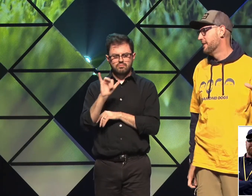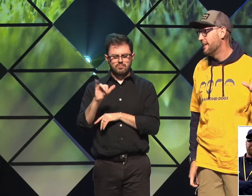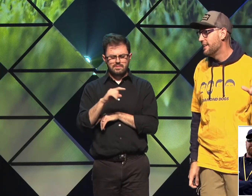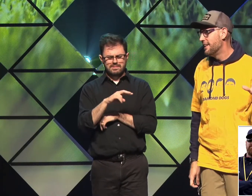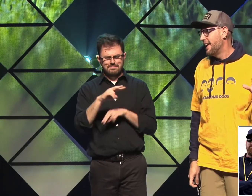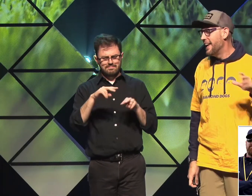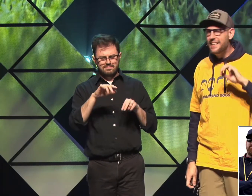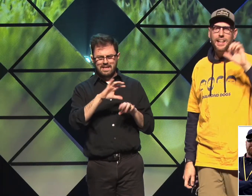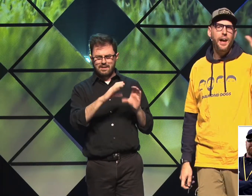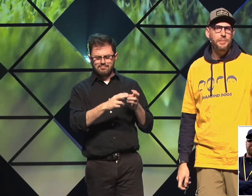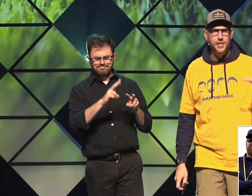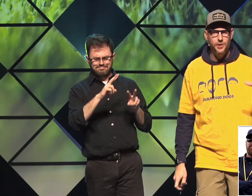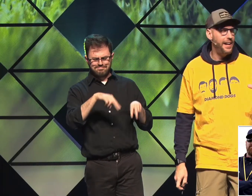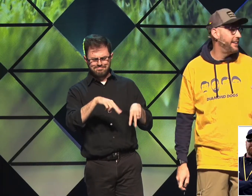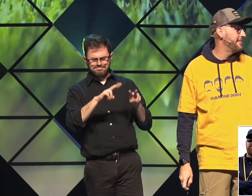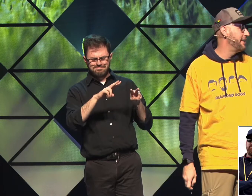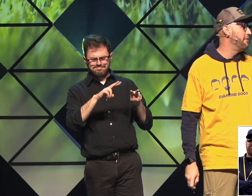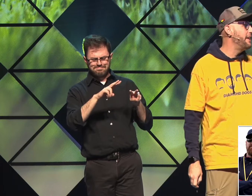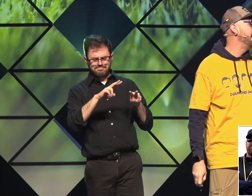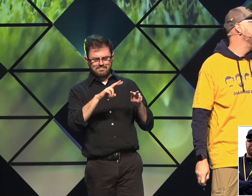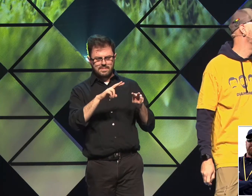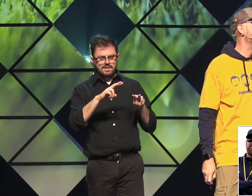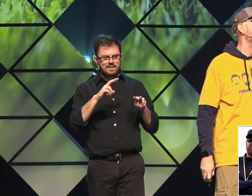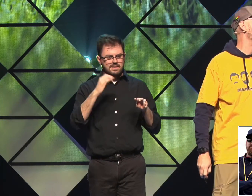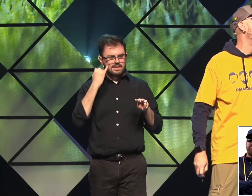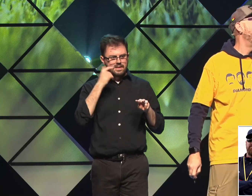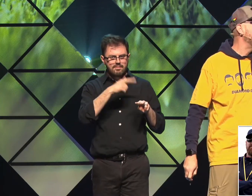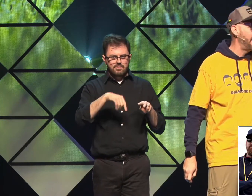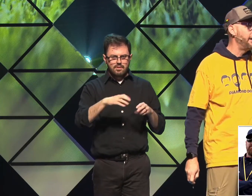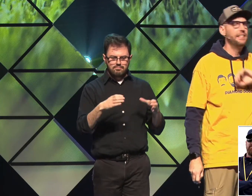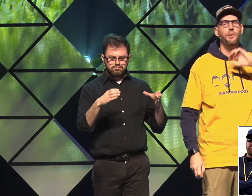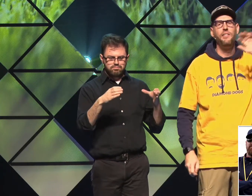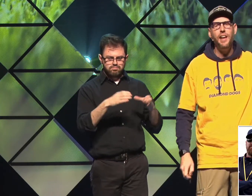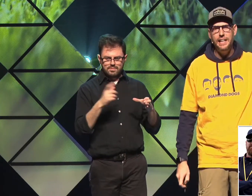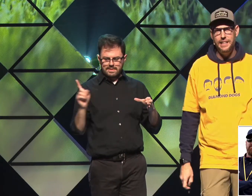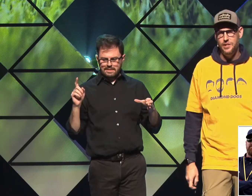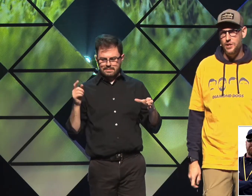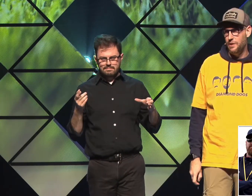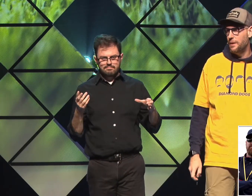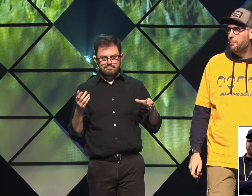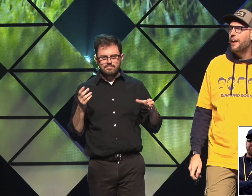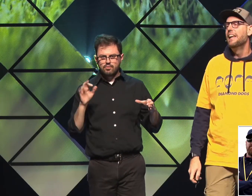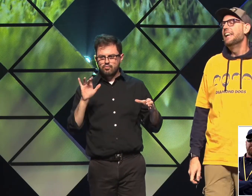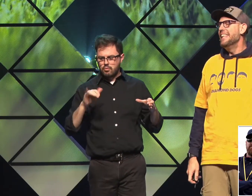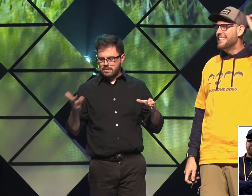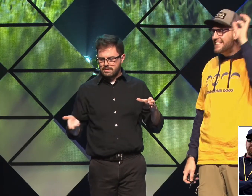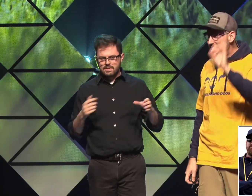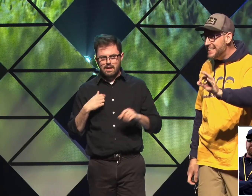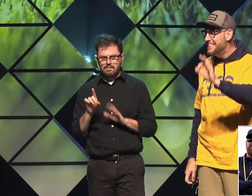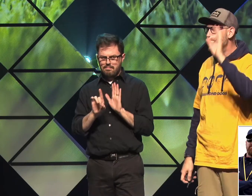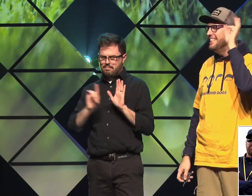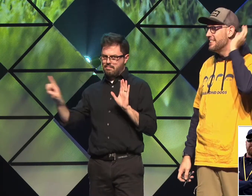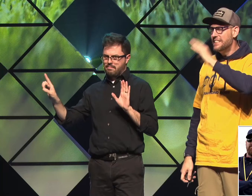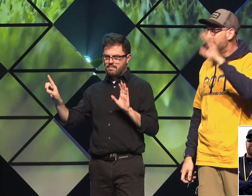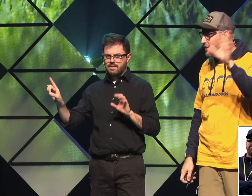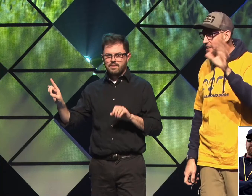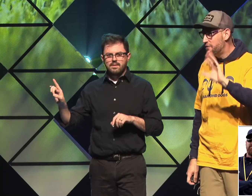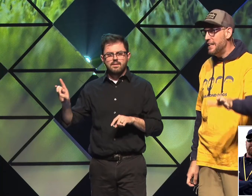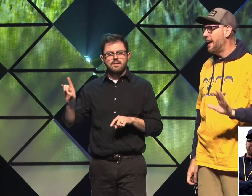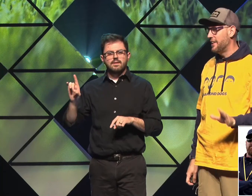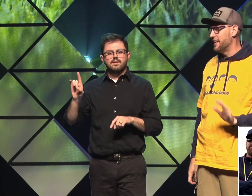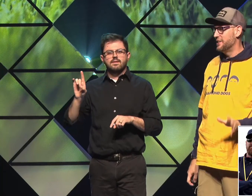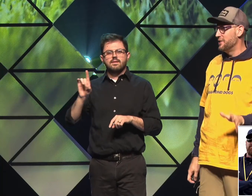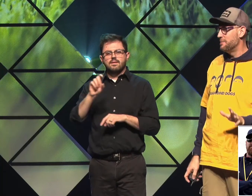group. Anytime they try to convene and he's around, he walks out. He doesn't want to have anything to do with it. But in the